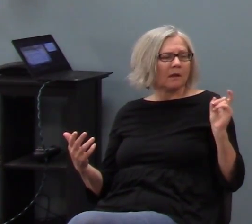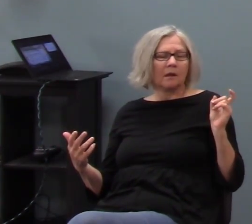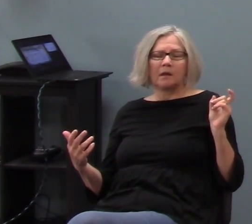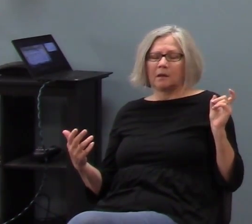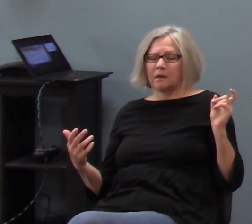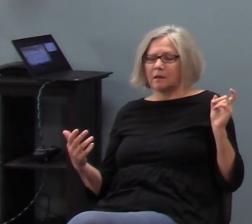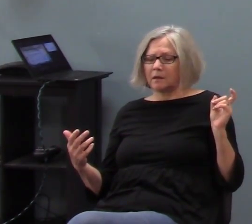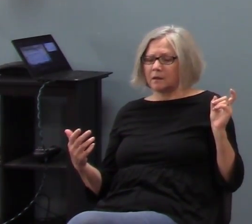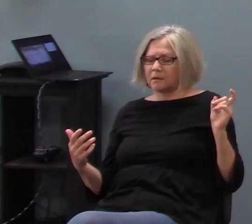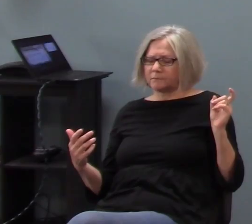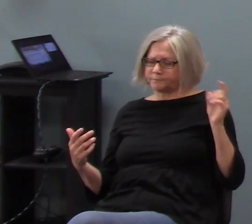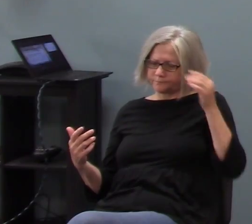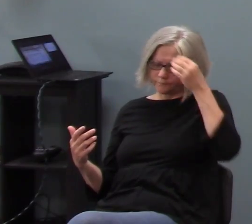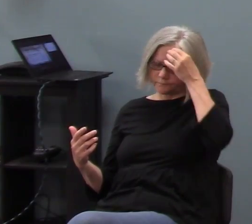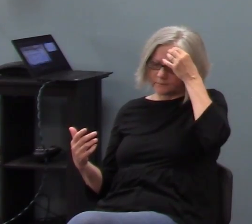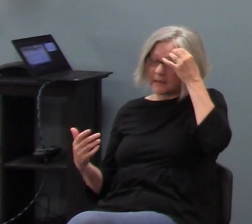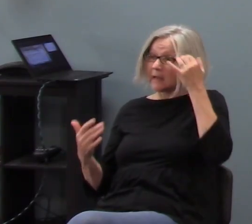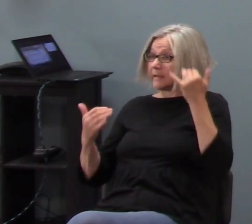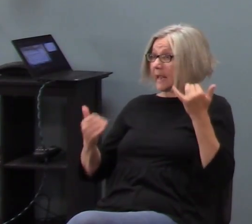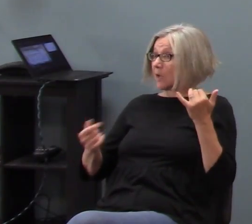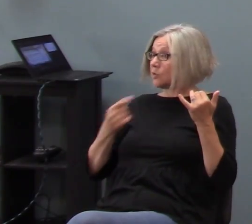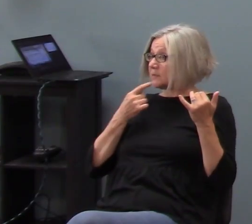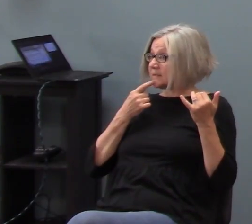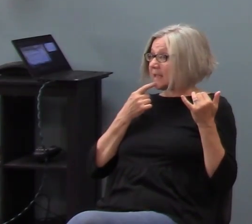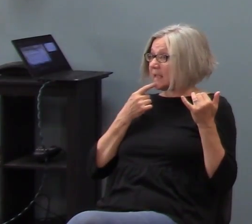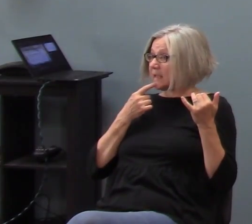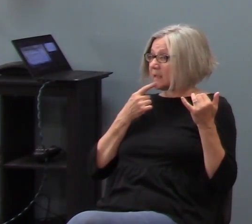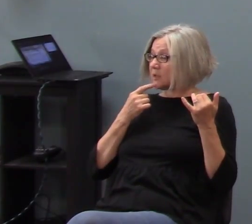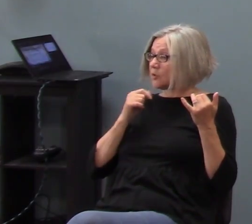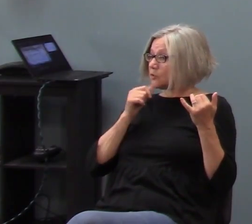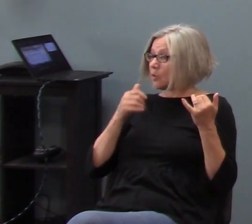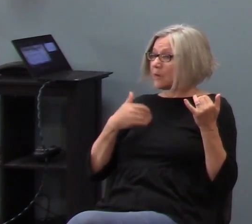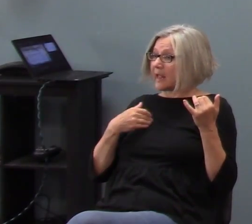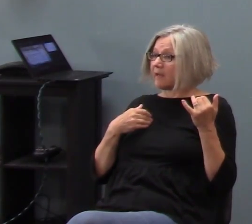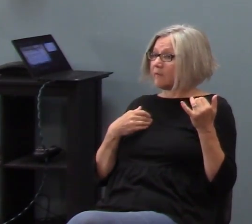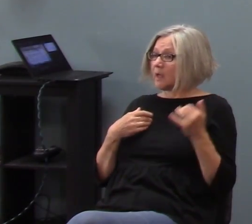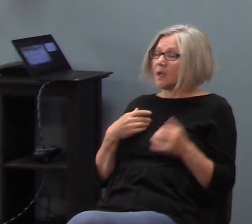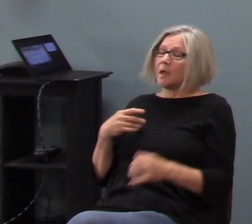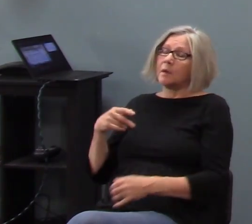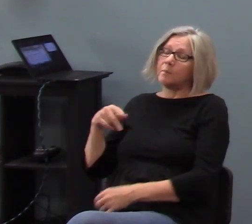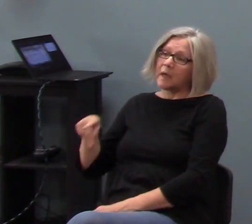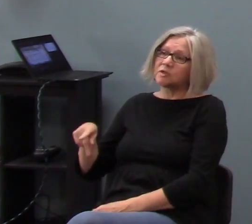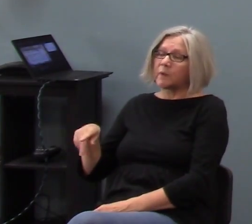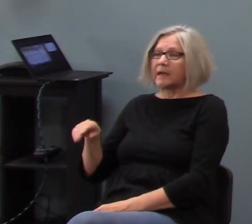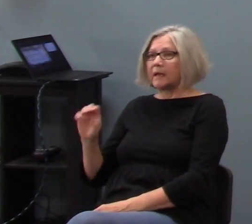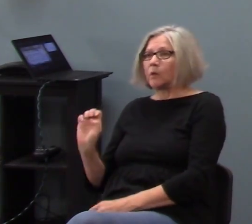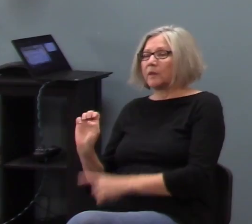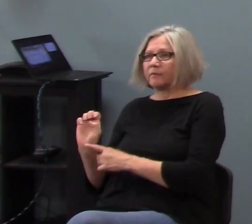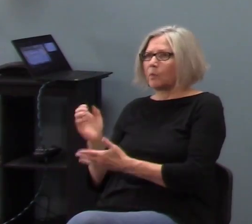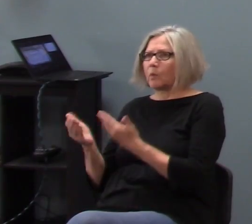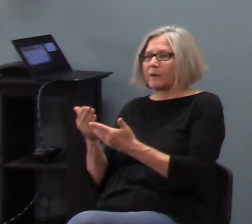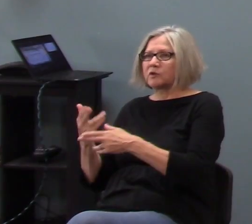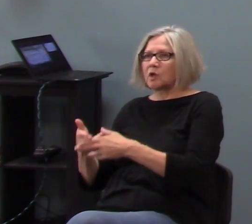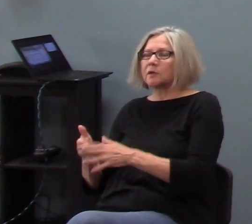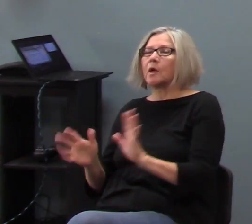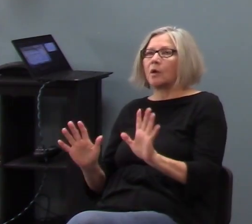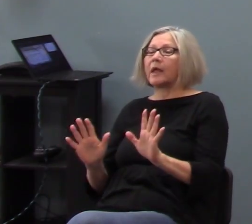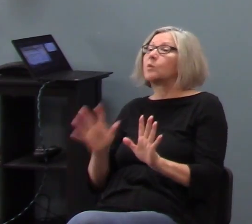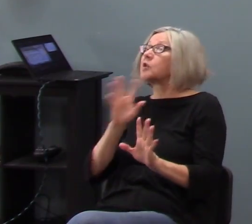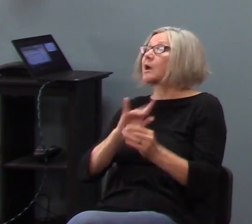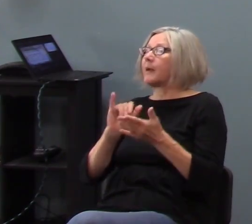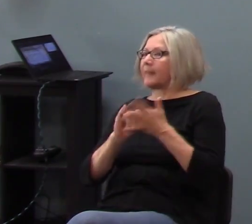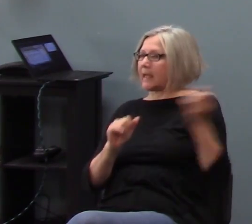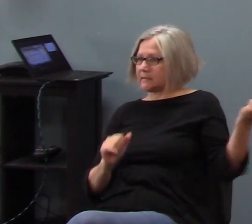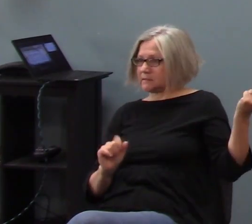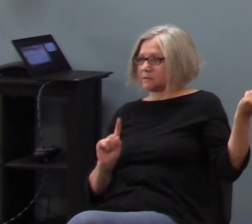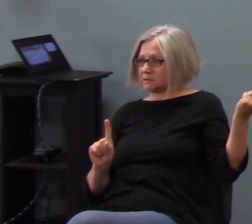well, now you're saying that there isn't punctuated equilibrium or whatever they call it. Well, that's okay. We'll talk about that in